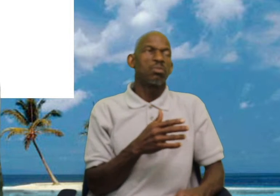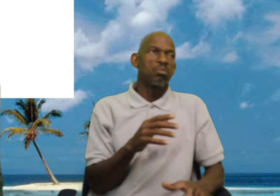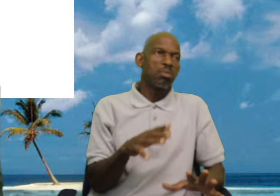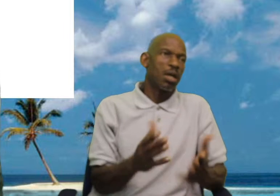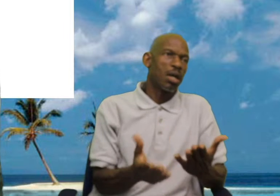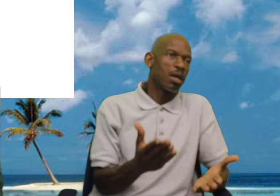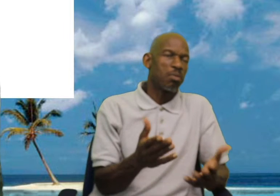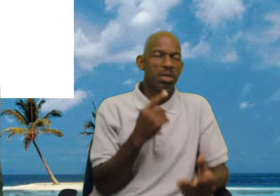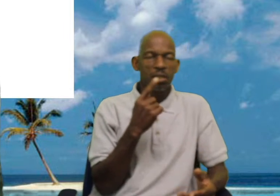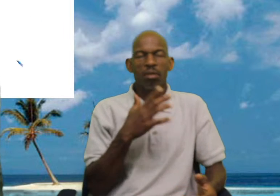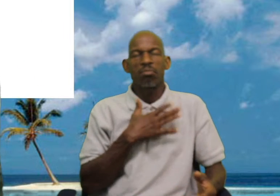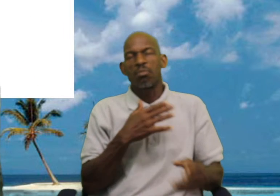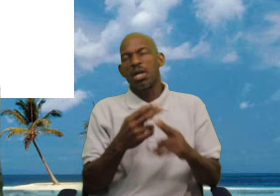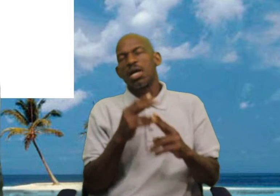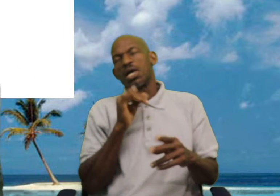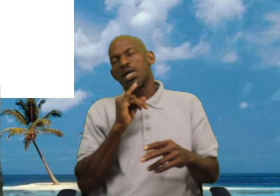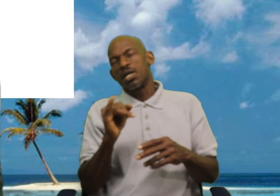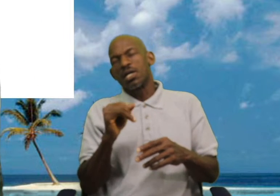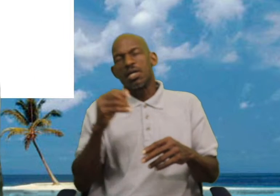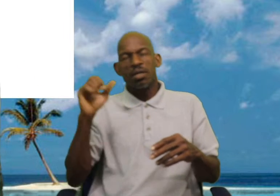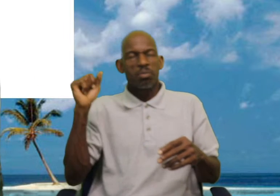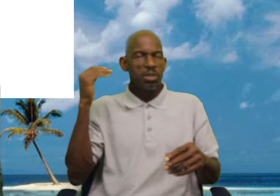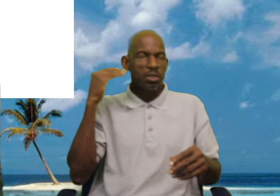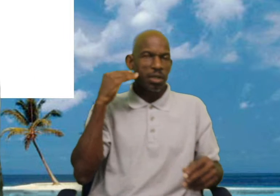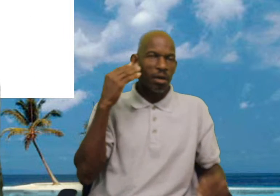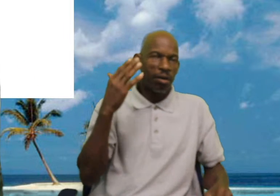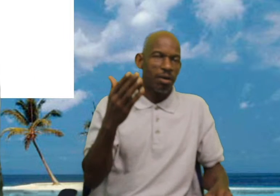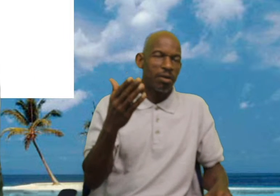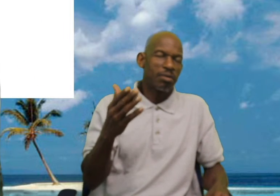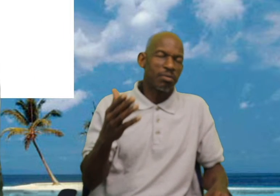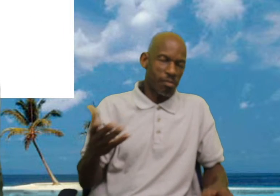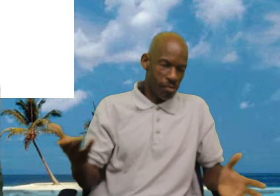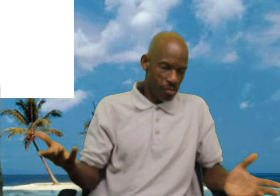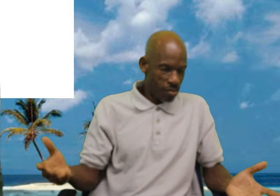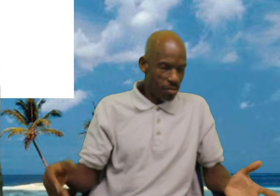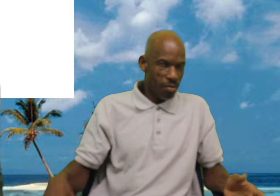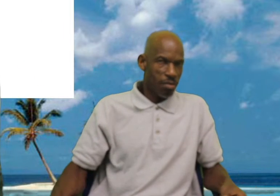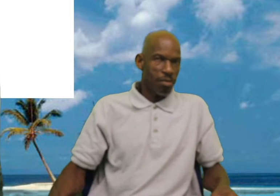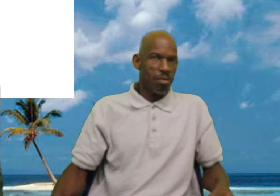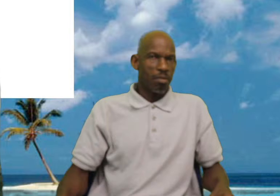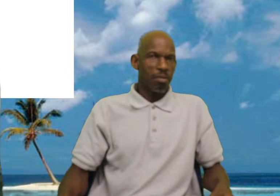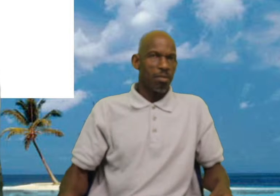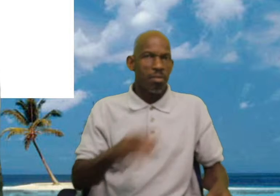right? When you're writing your sentence.